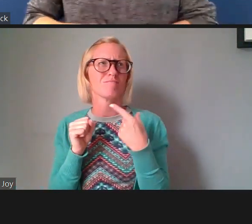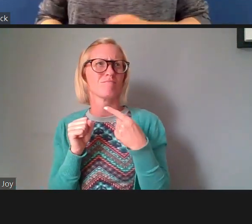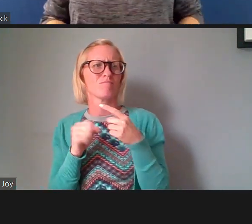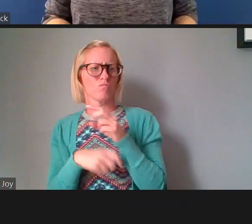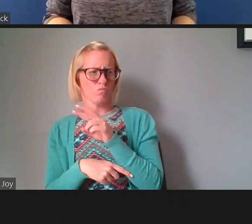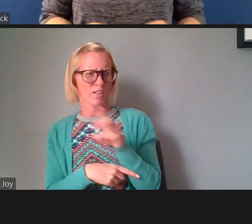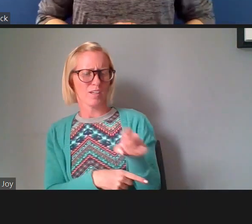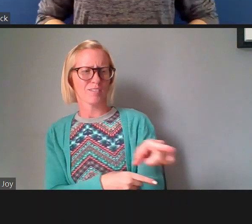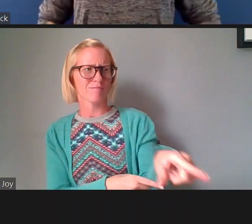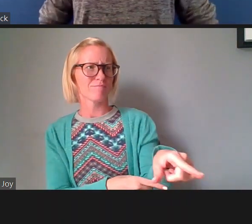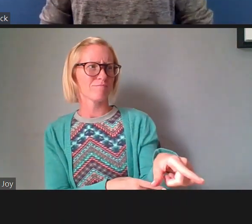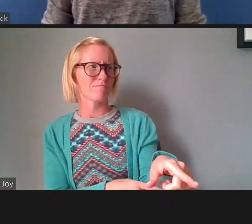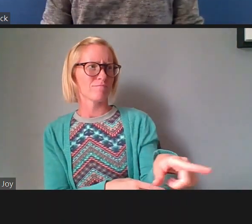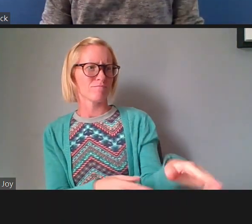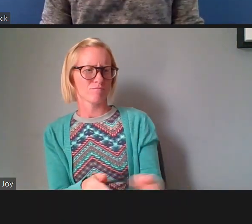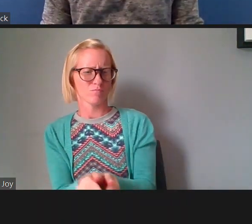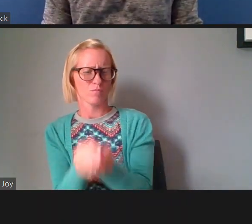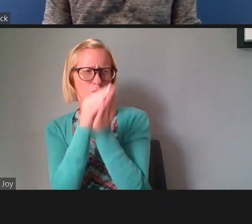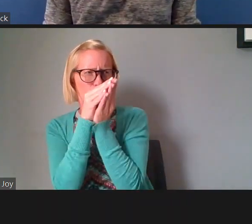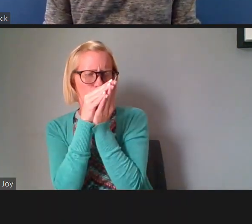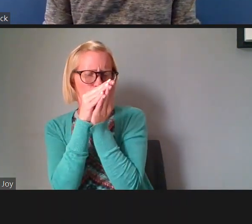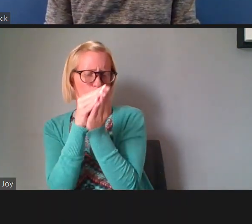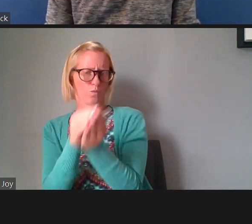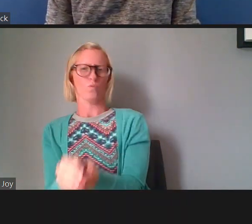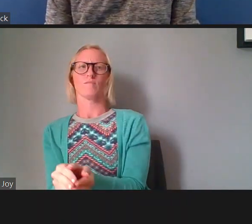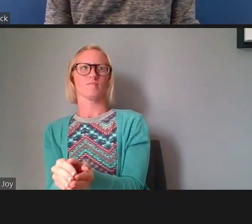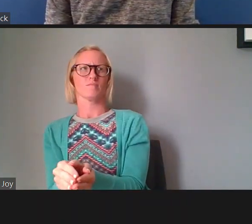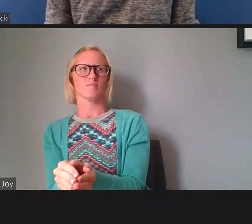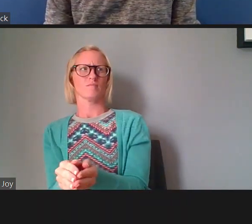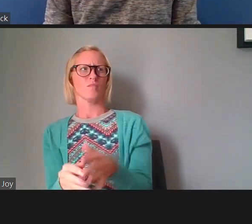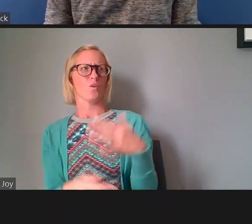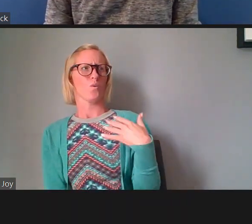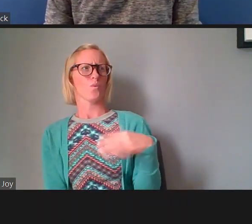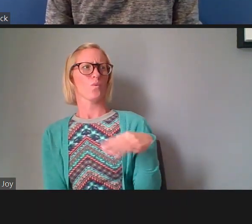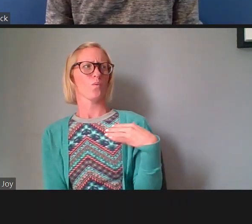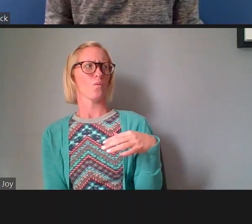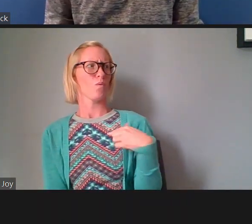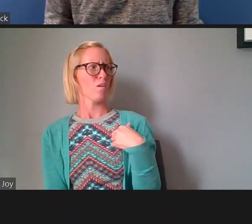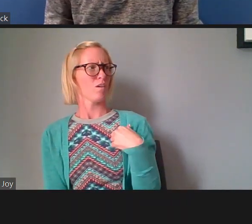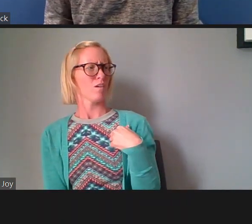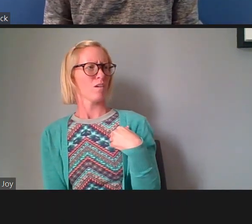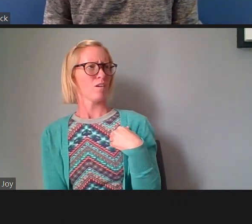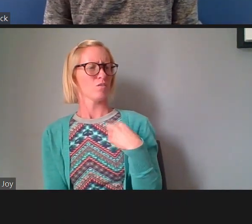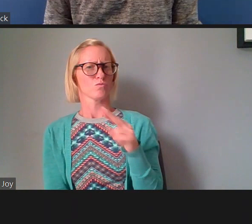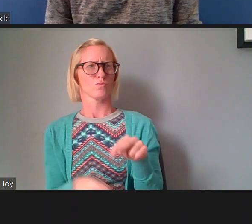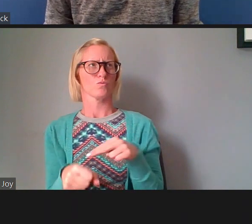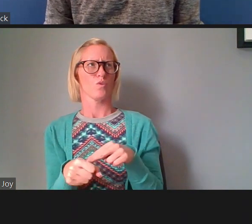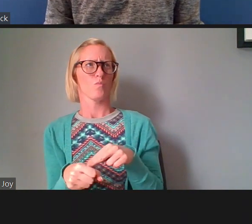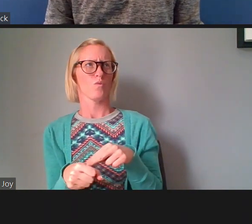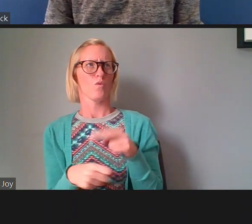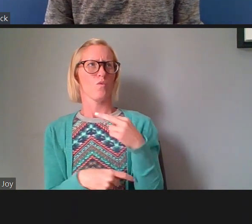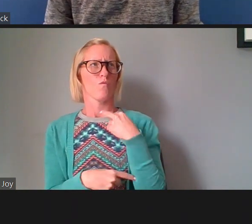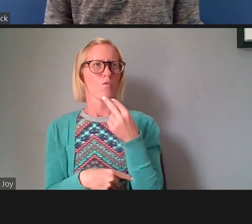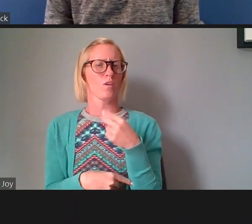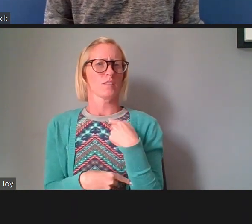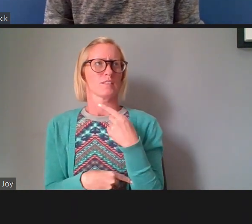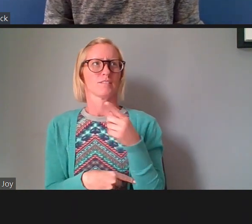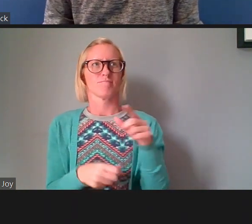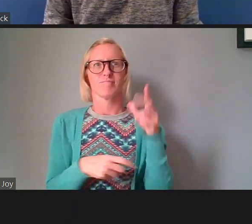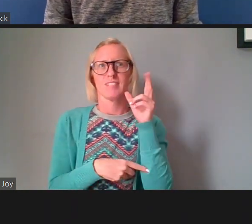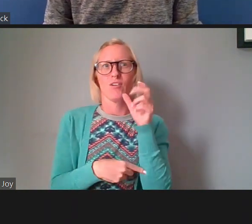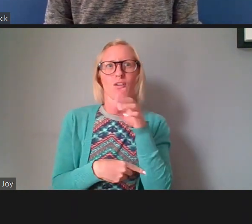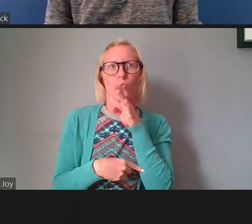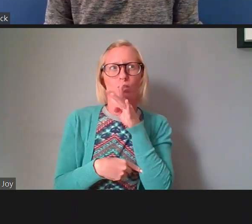Ralph took the shell away from his lips. Gosh! His ordinary voice sounded like a whisper after the harsh note of the